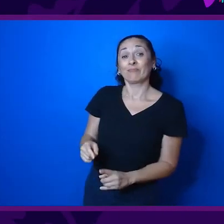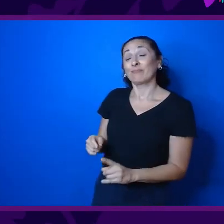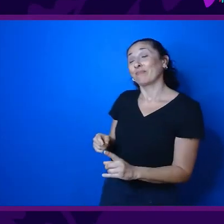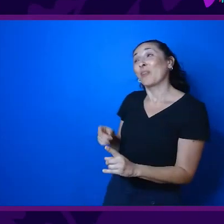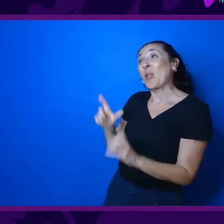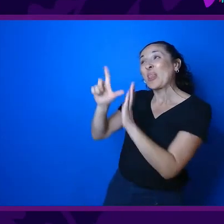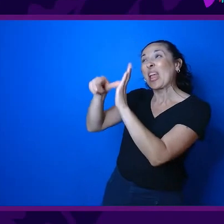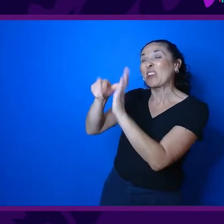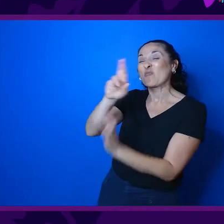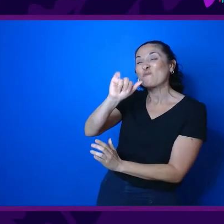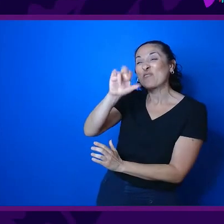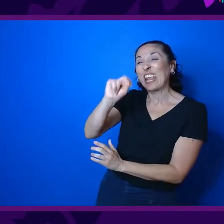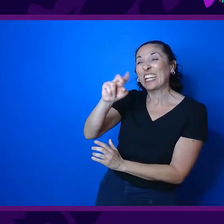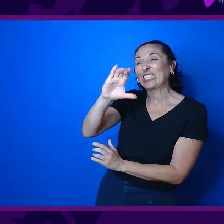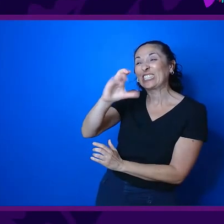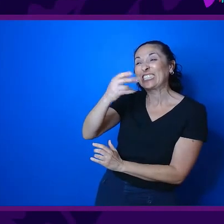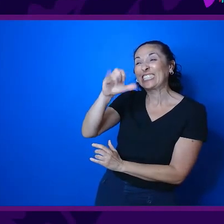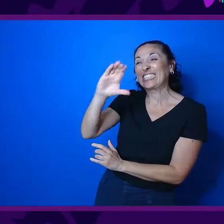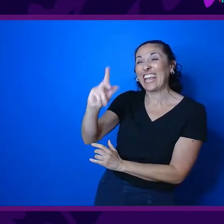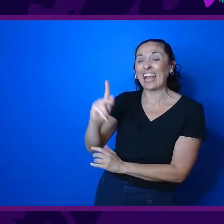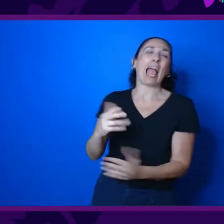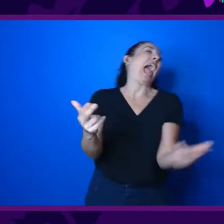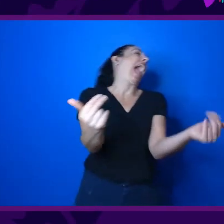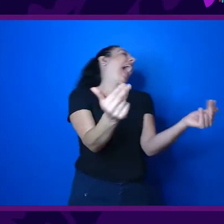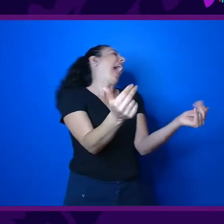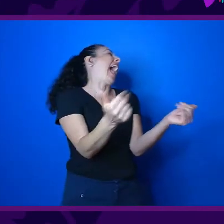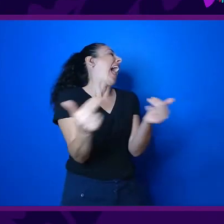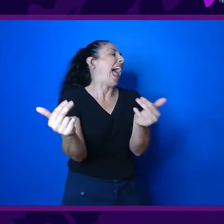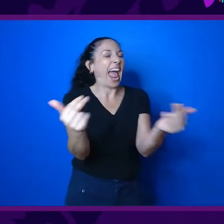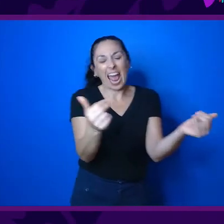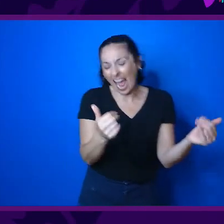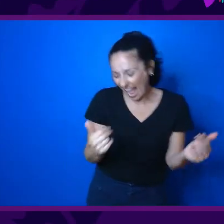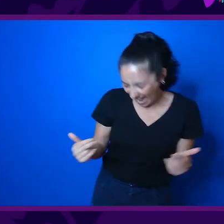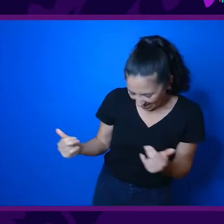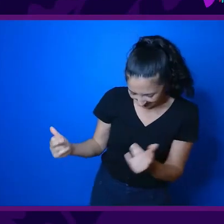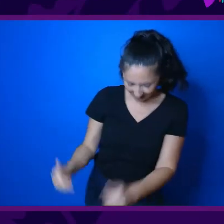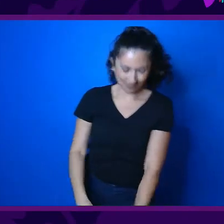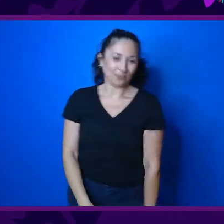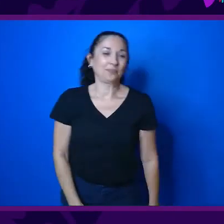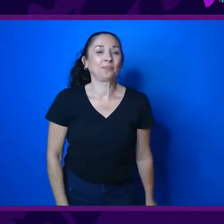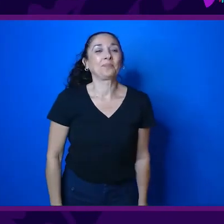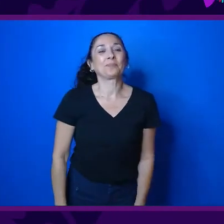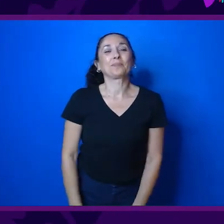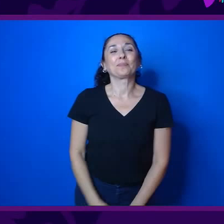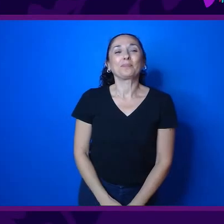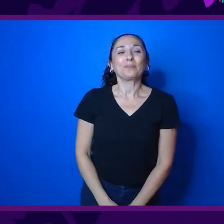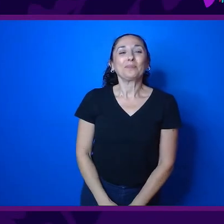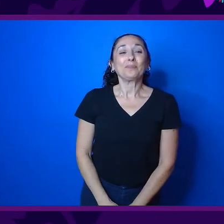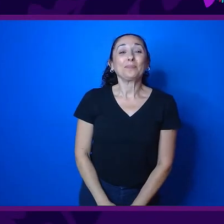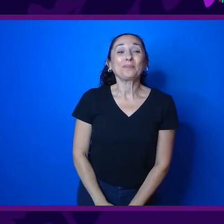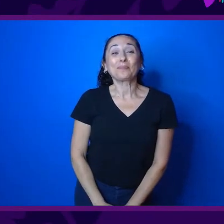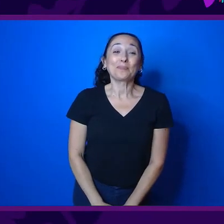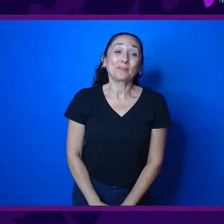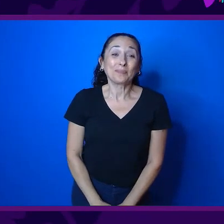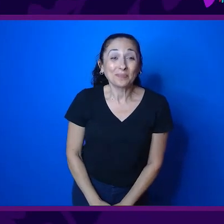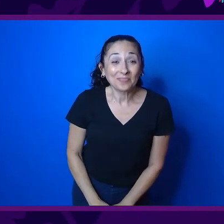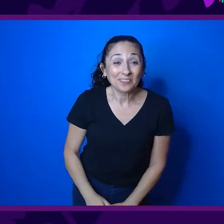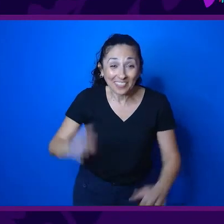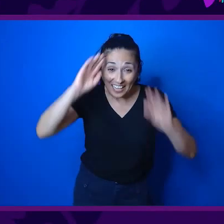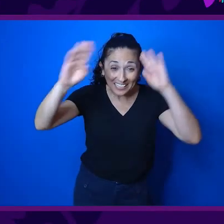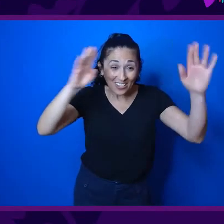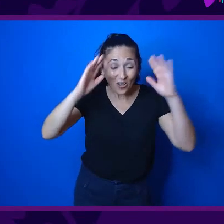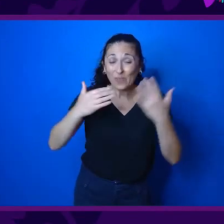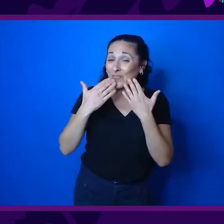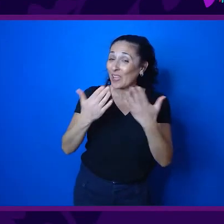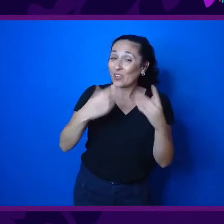that. Quiero agradecer. I want to thank all of you out there,